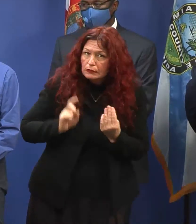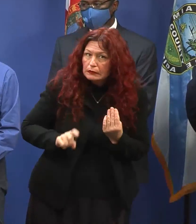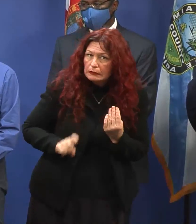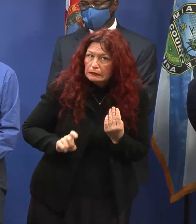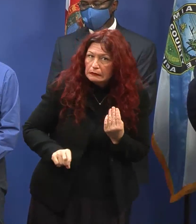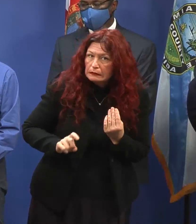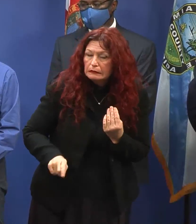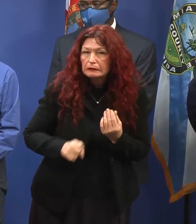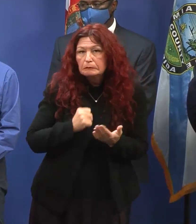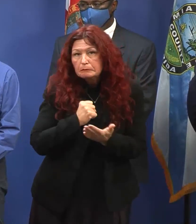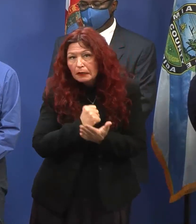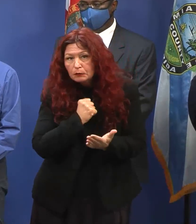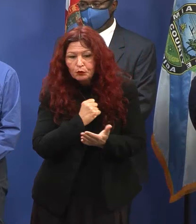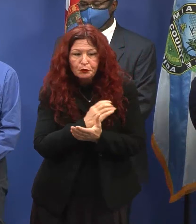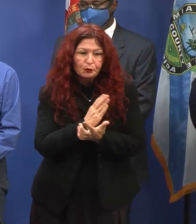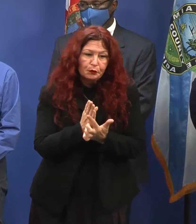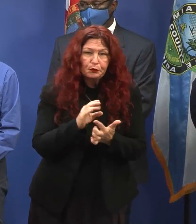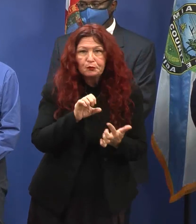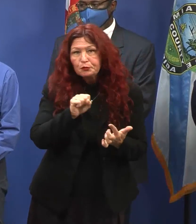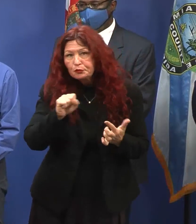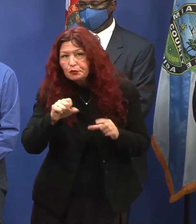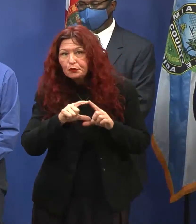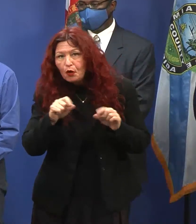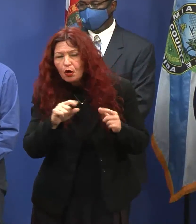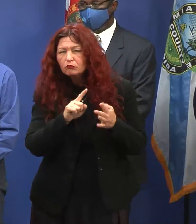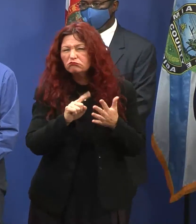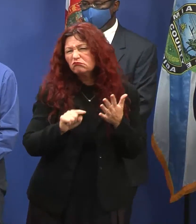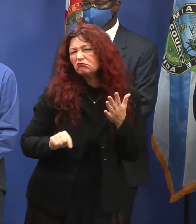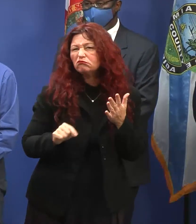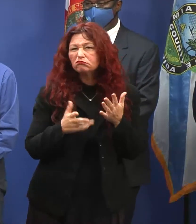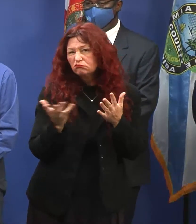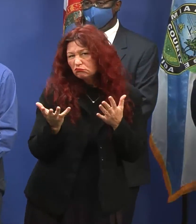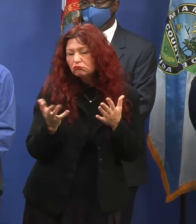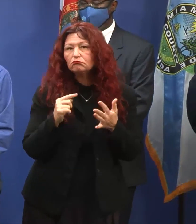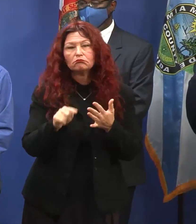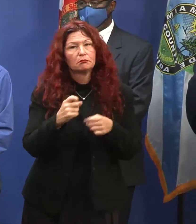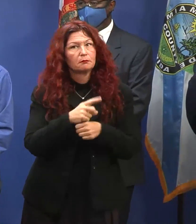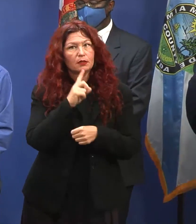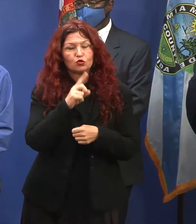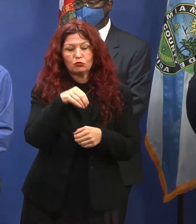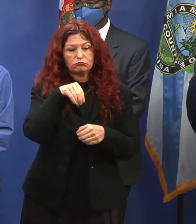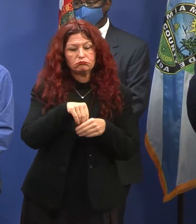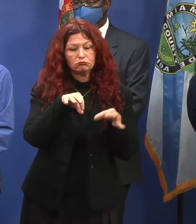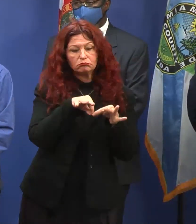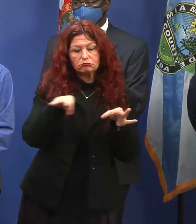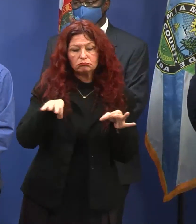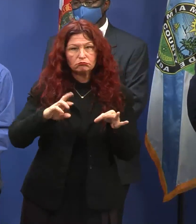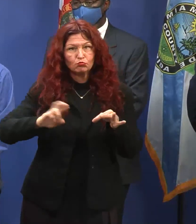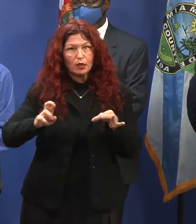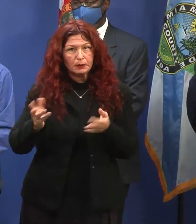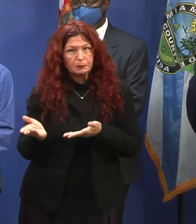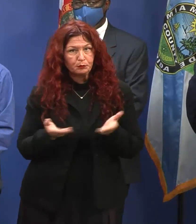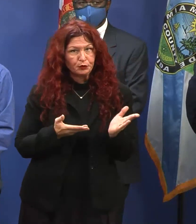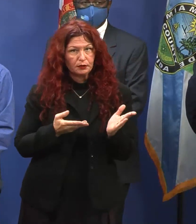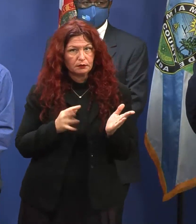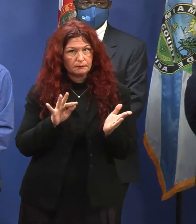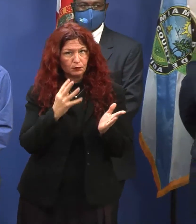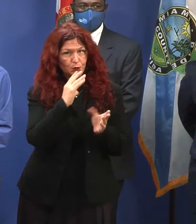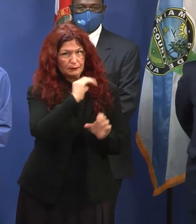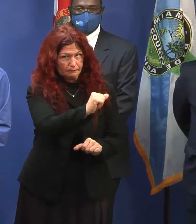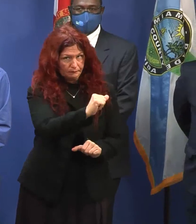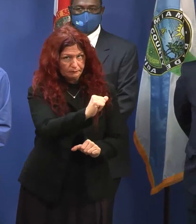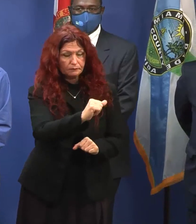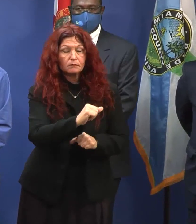Whether it's passports or whatever it is that you need to take with you, make sure you do. But again, there's a list that you need to